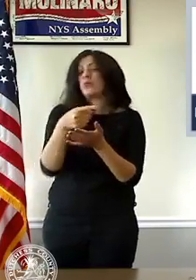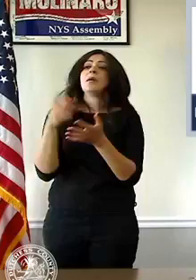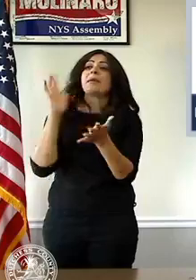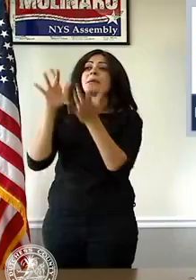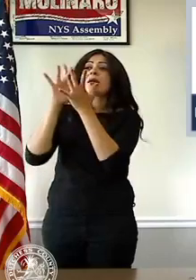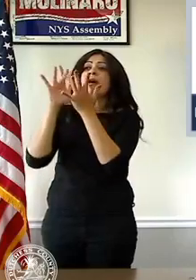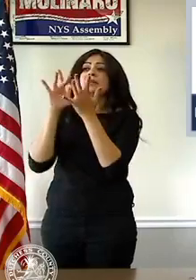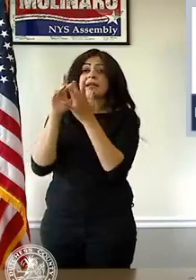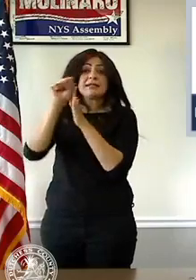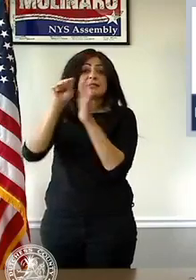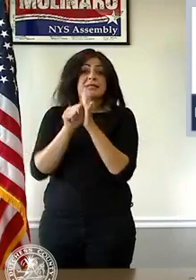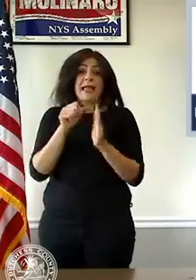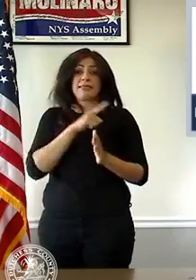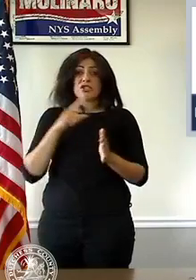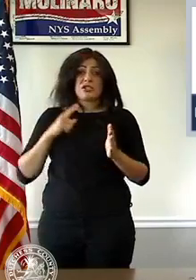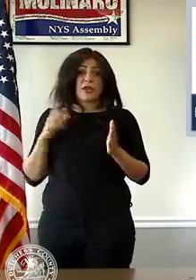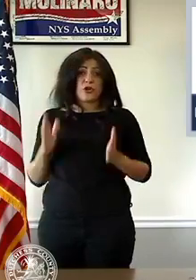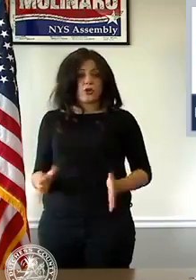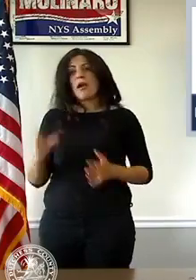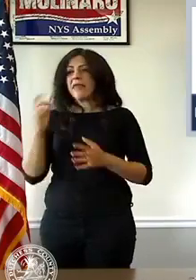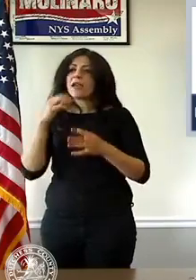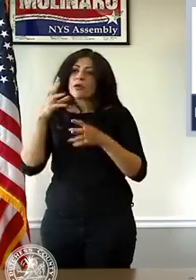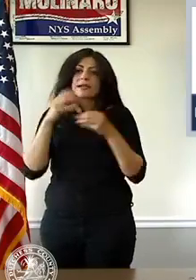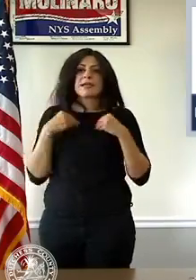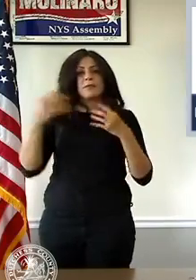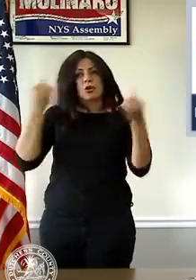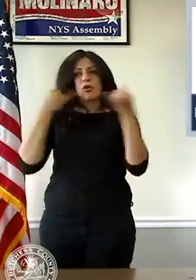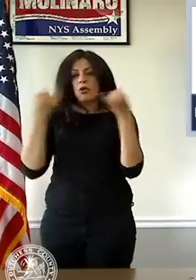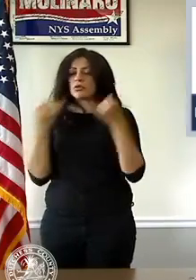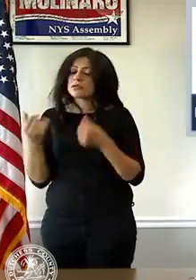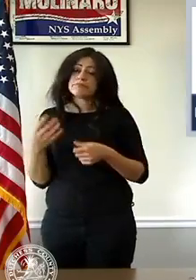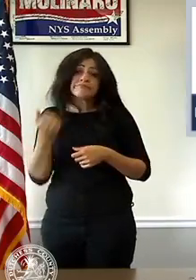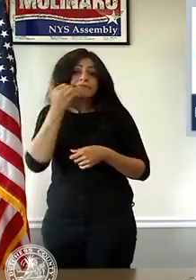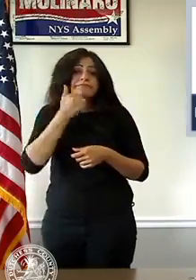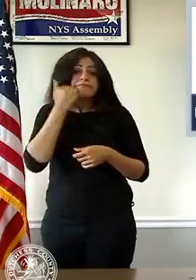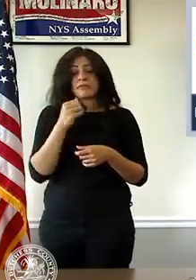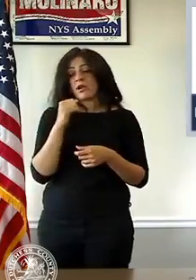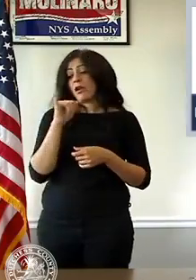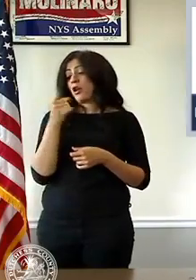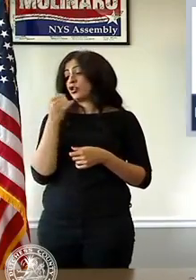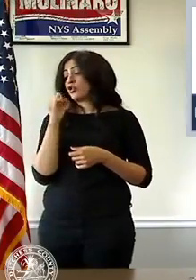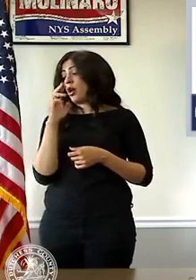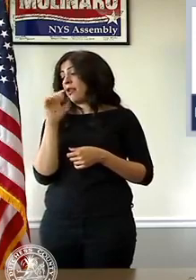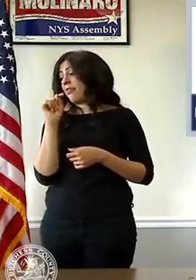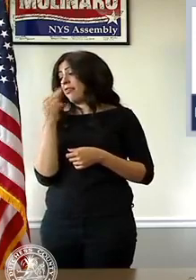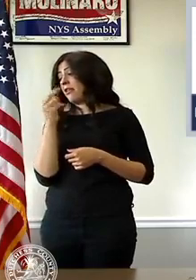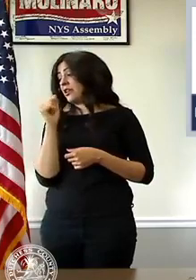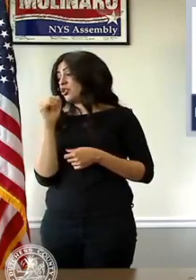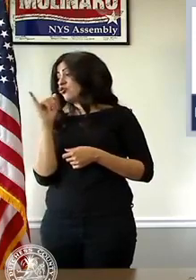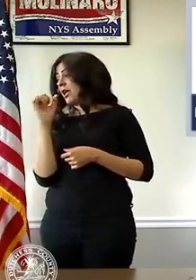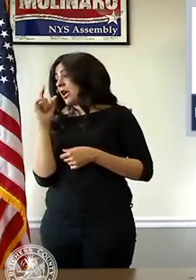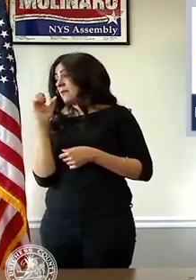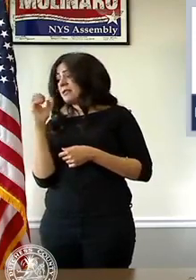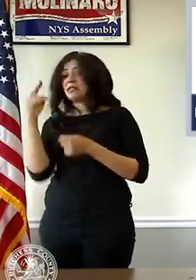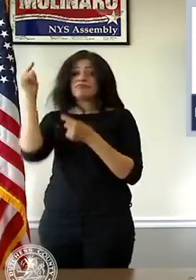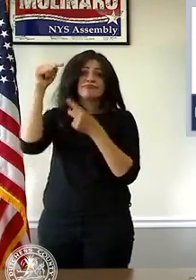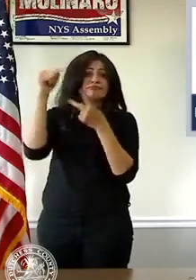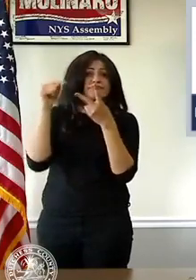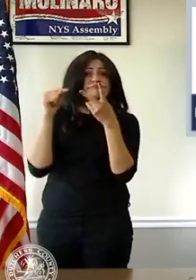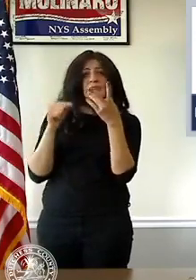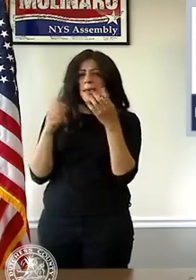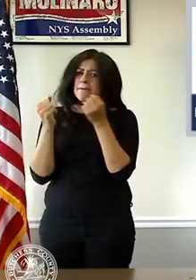state legislator. They're taking calls all the time. I can tell you that whether it's Jonathan Jacobson, Dee Dee Barrett, Sue Serino, Kieran